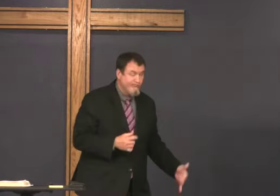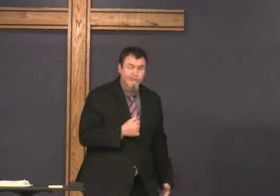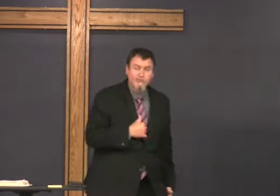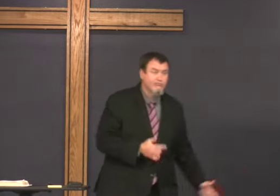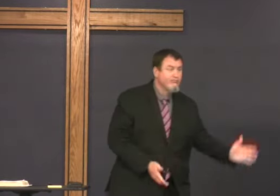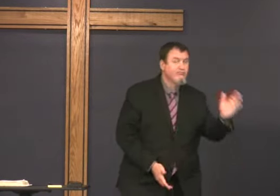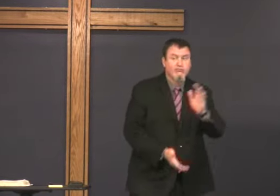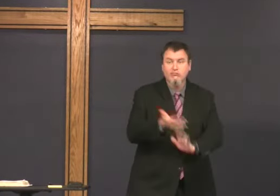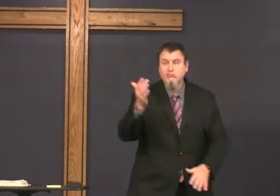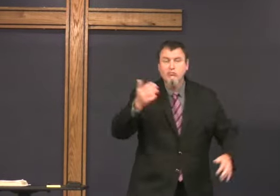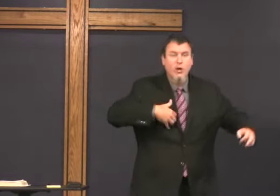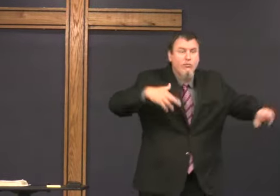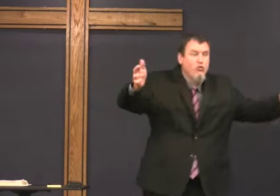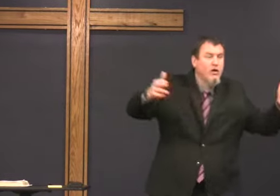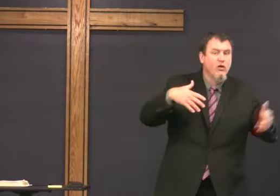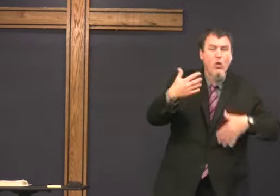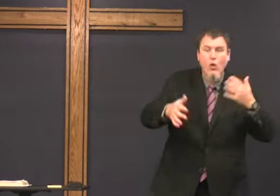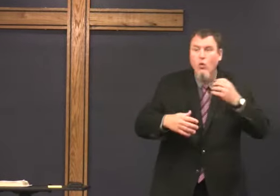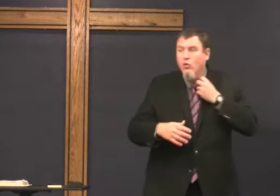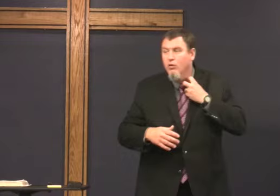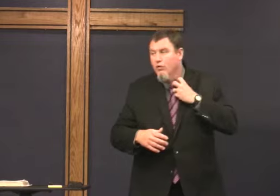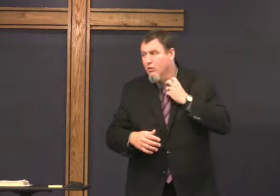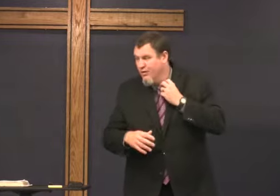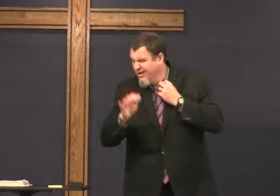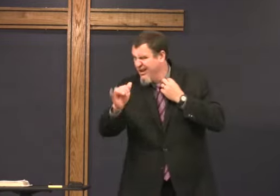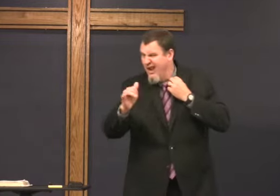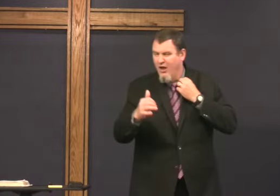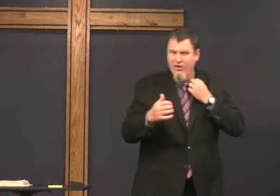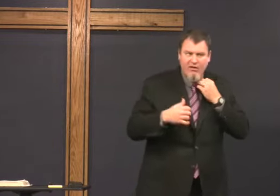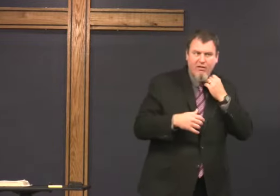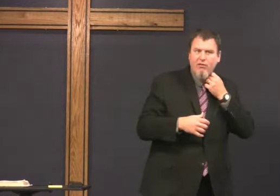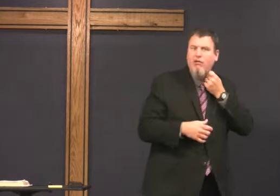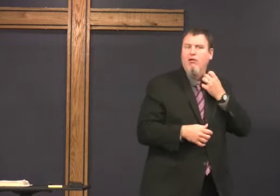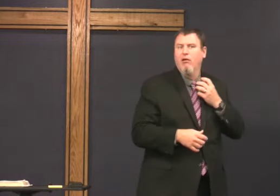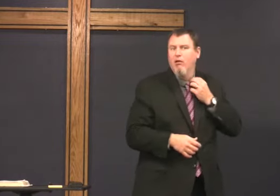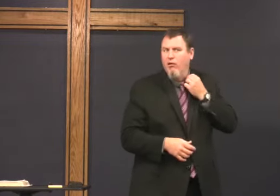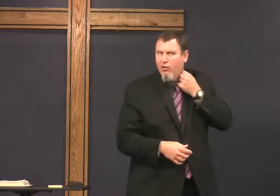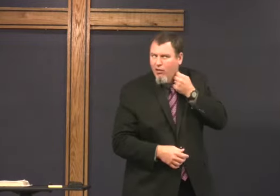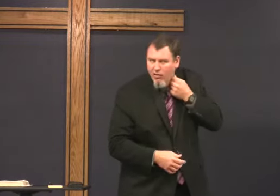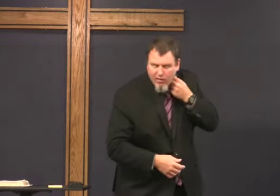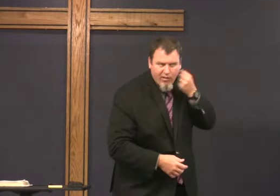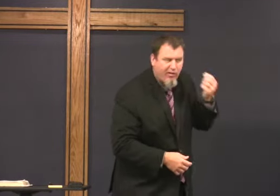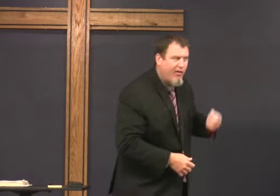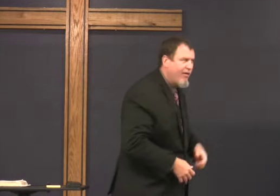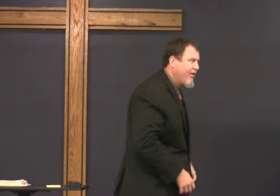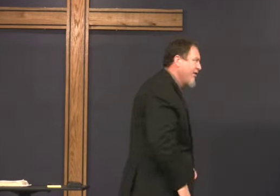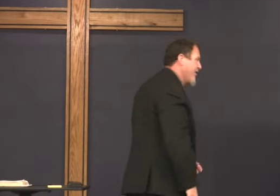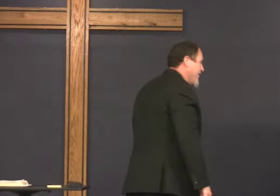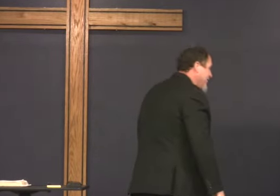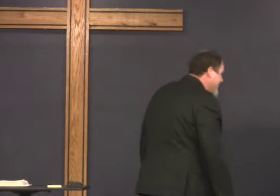Do I think I look good? All right, I'm ready to go. And now.